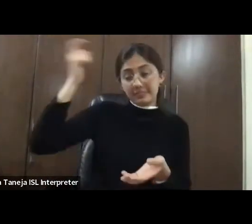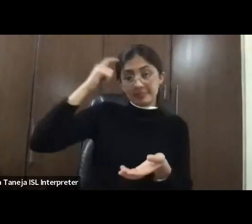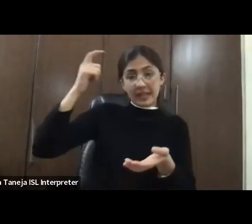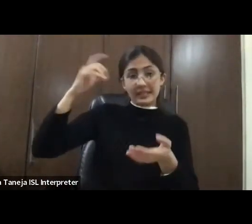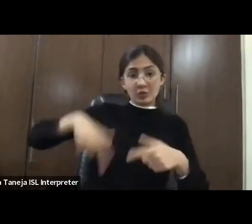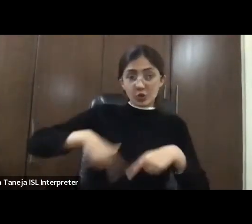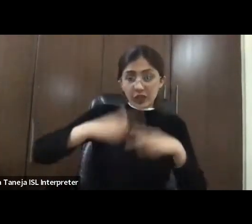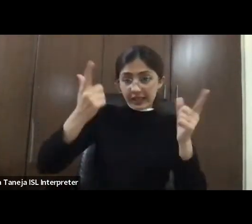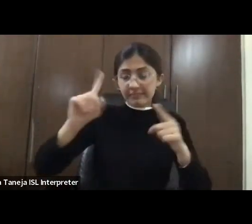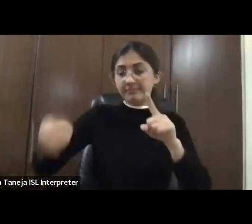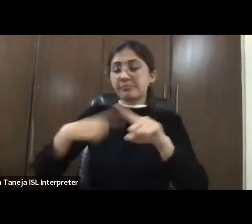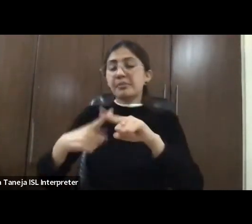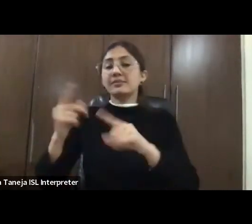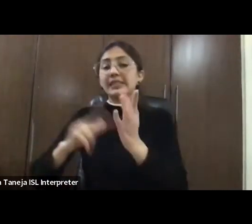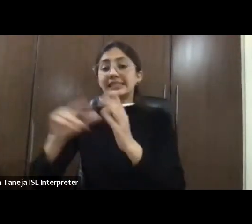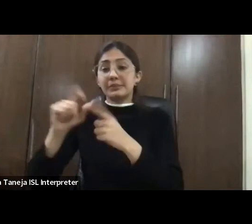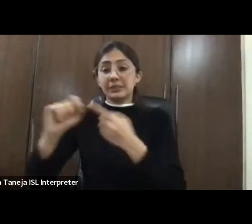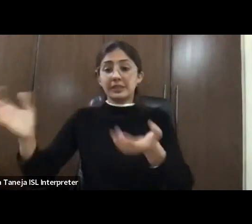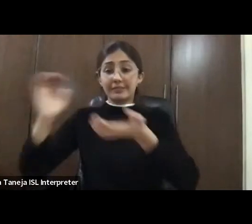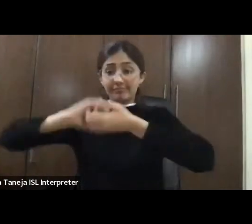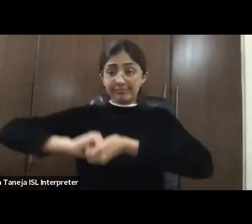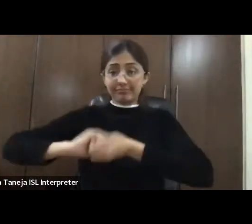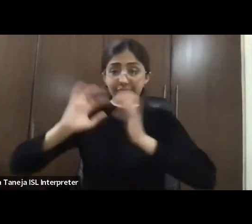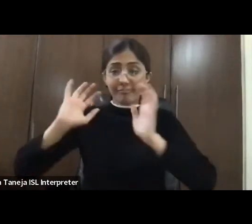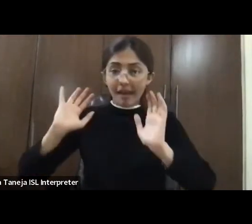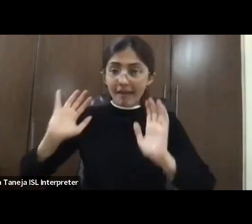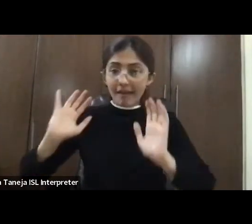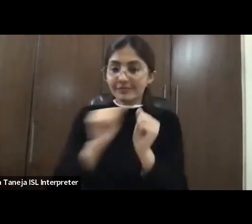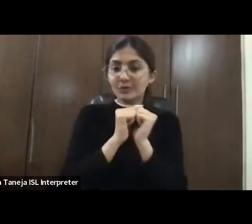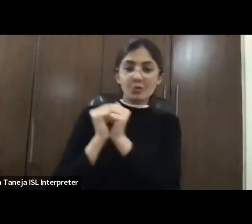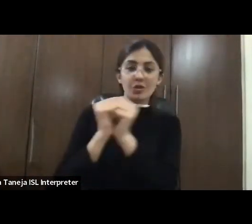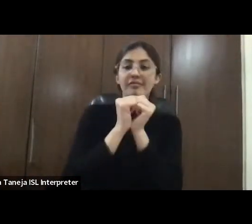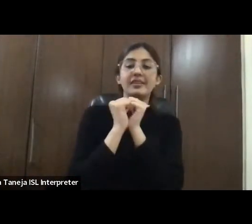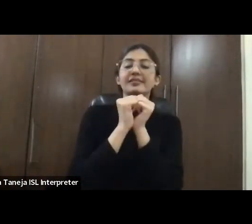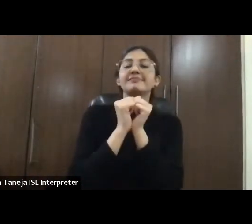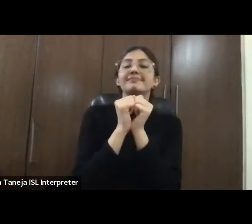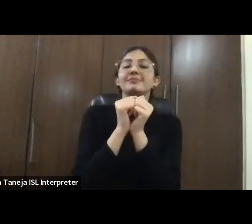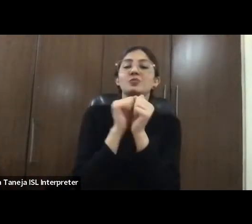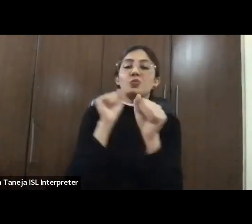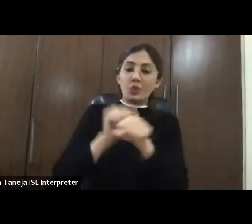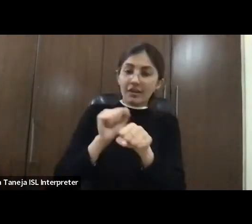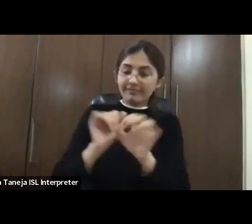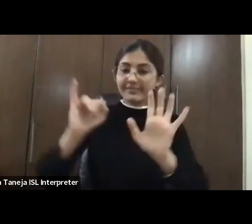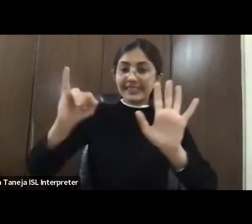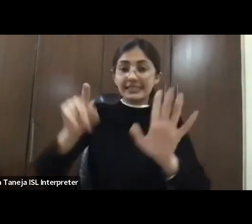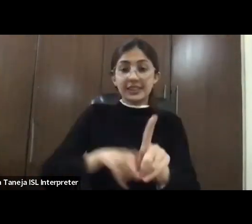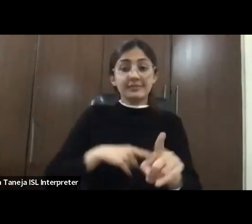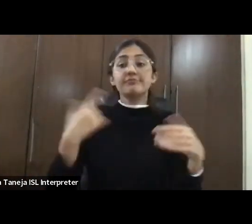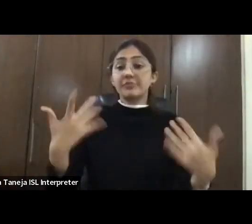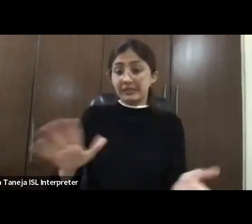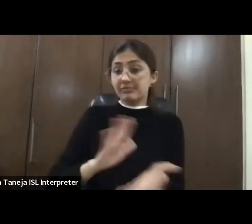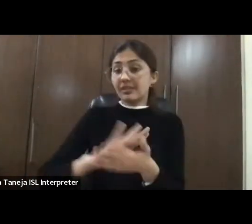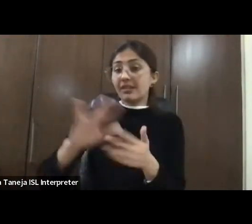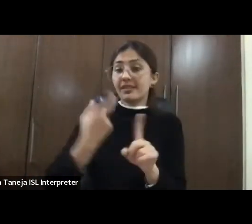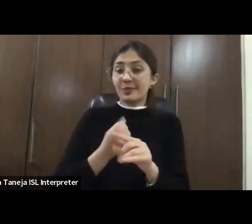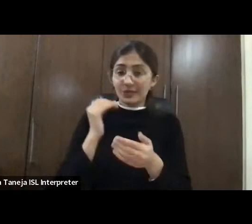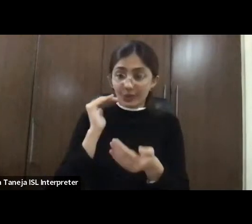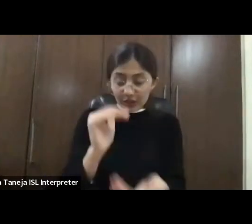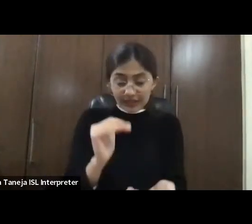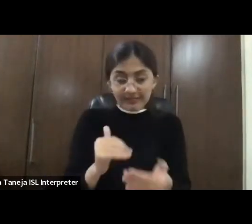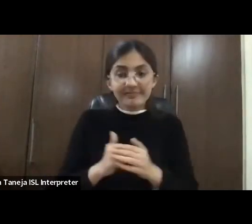working together for the Helen Keller Awards. And I'm sure that